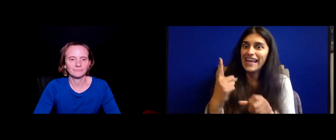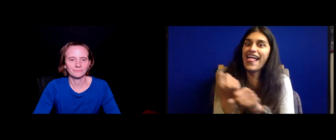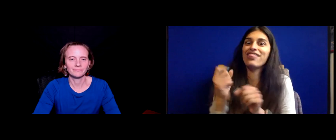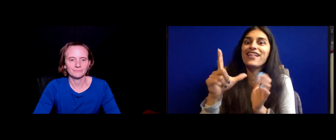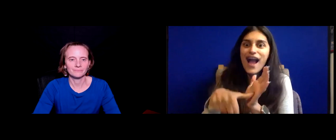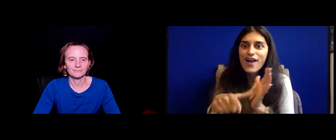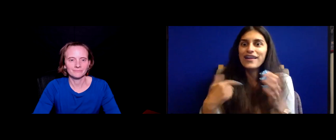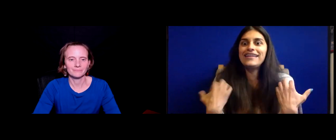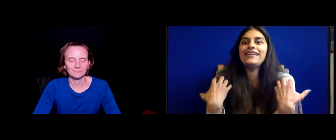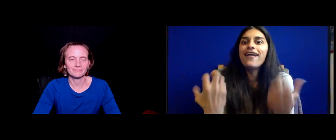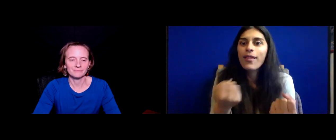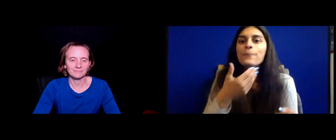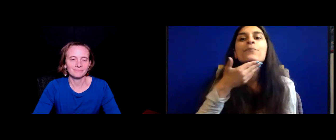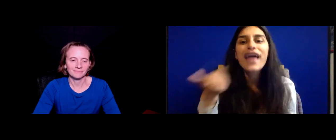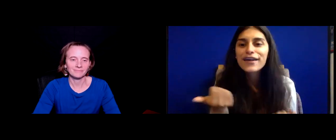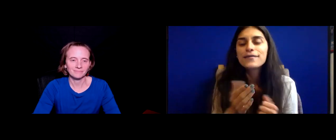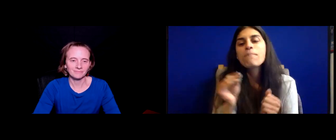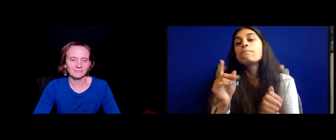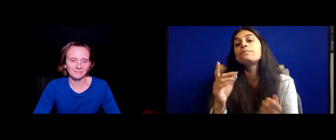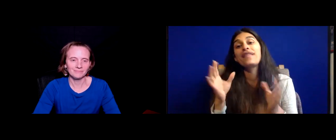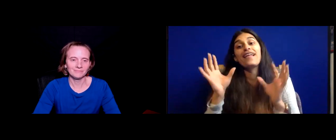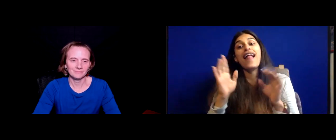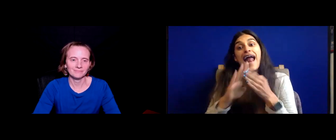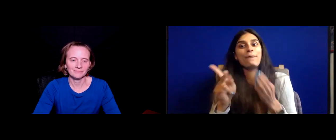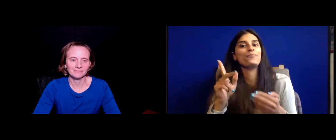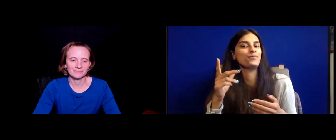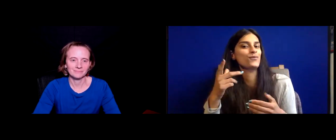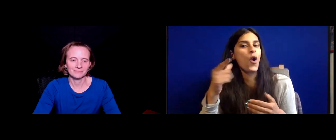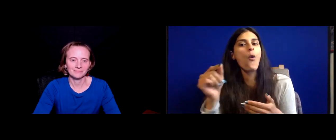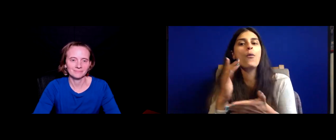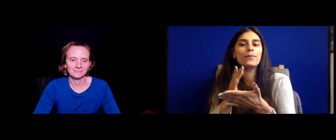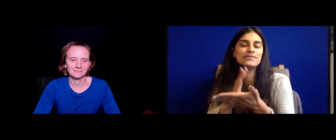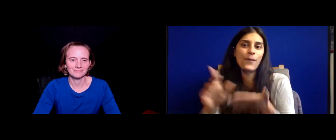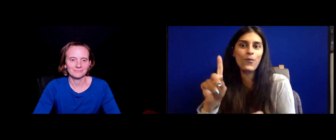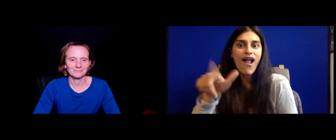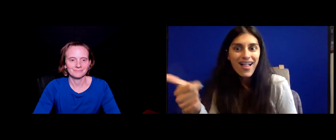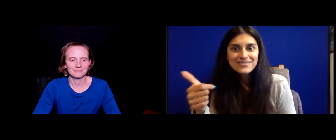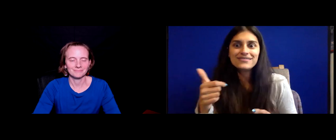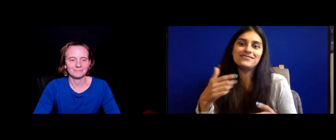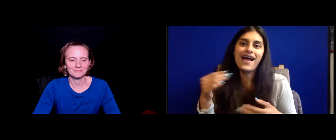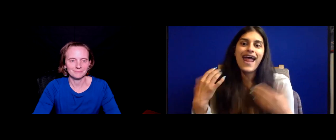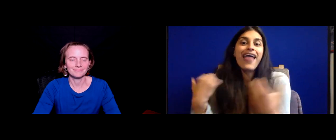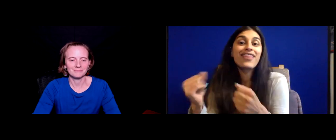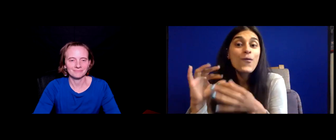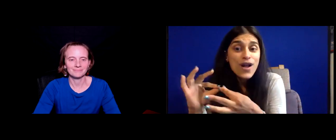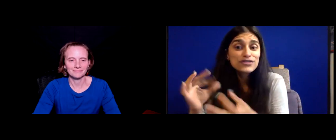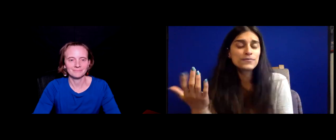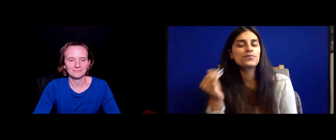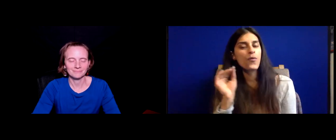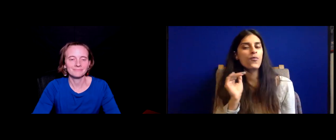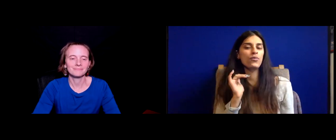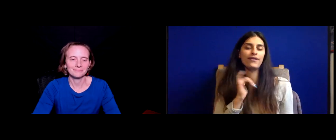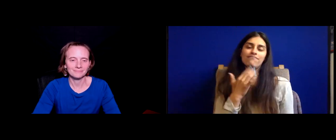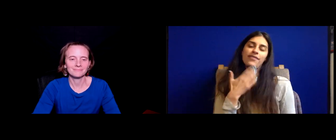I experienced. So now I feel like I'm a better, more healthy person, and I'm able to